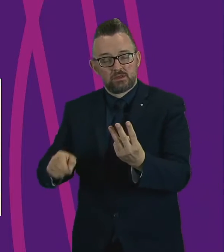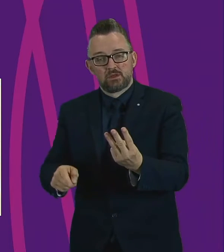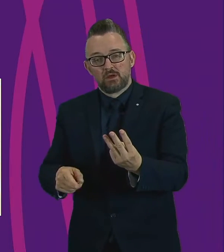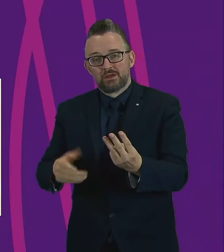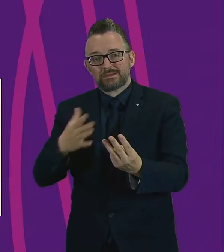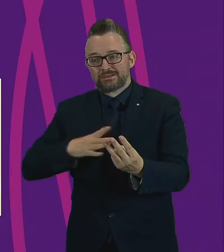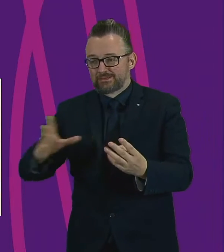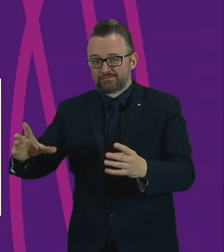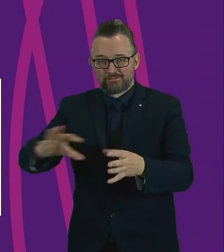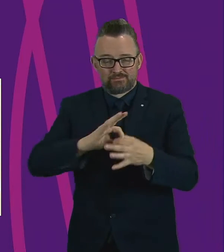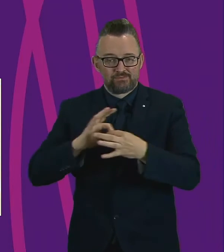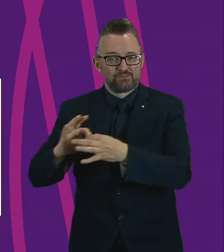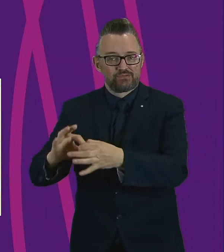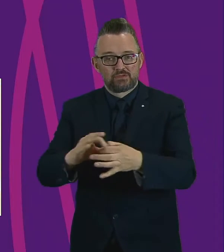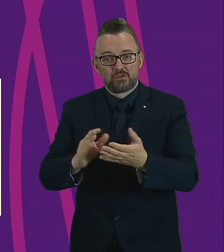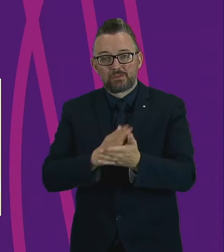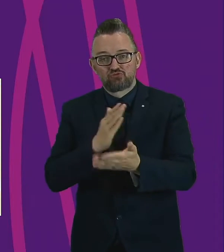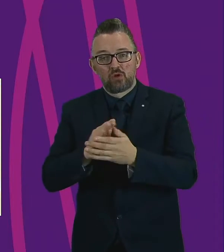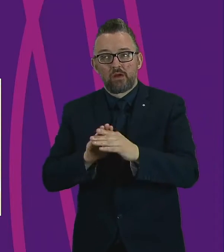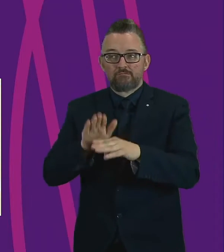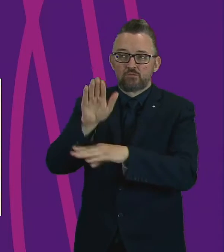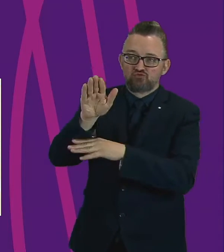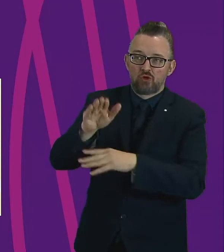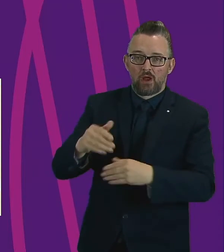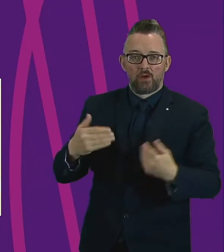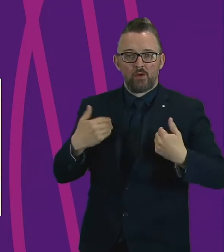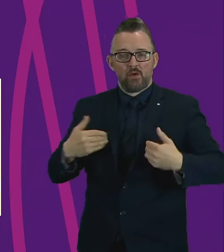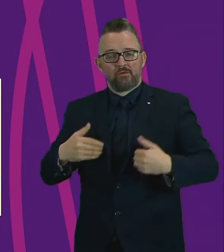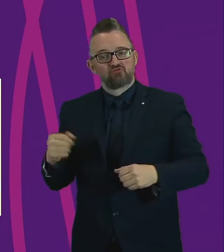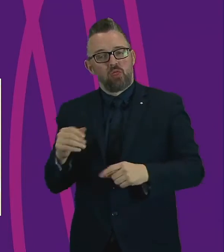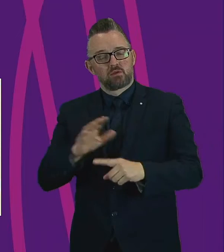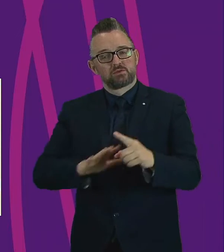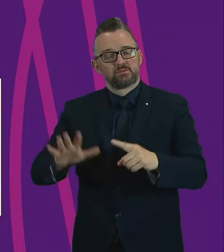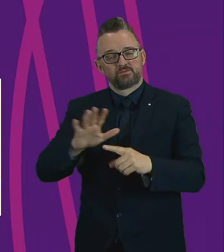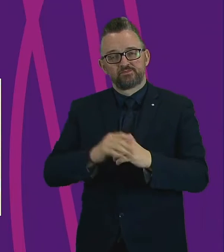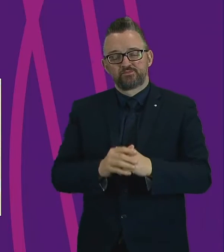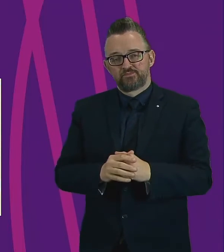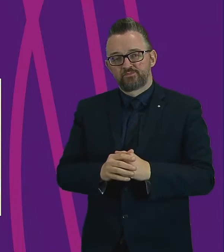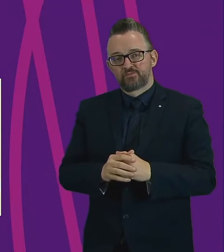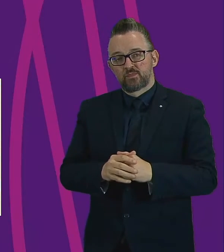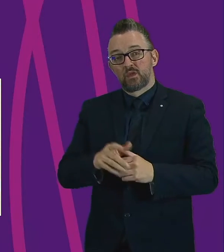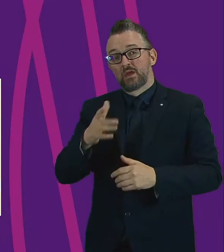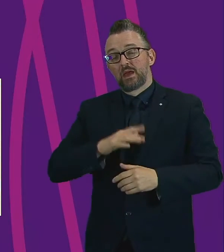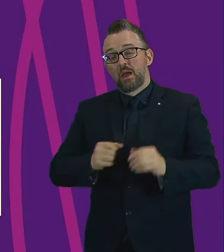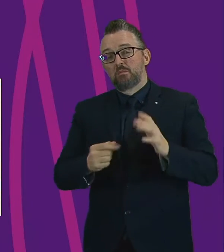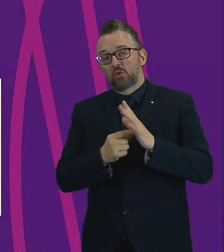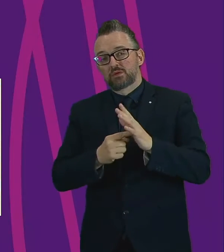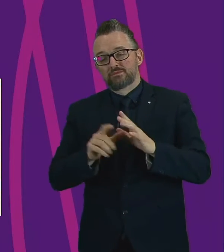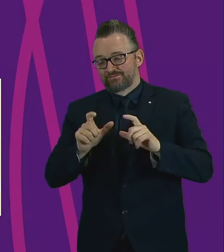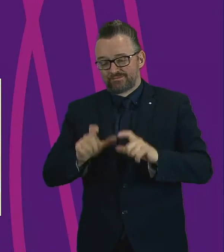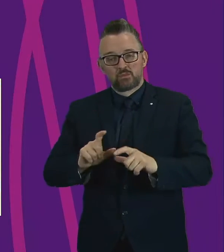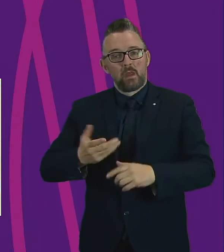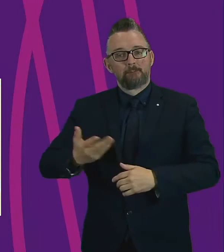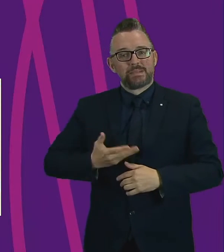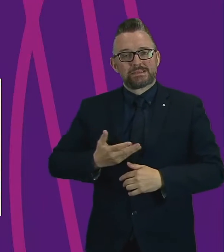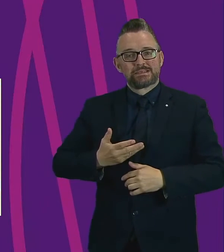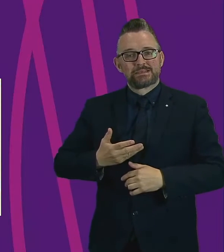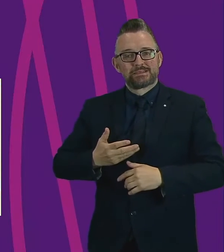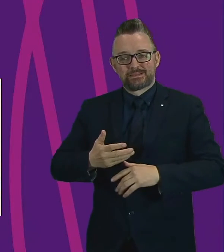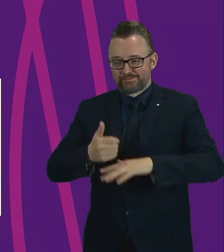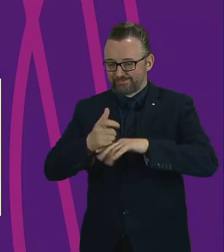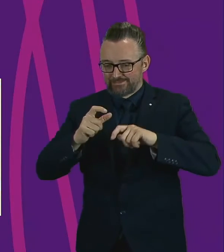securing future prosperity for Scotland. The task at hand is to keep businesses afloat and therefore protect